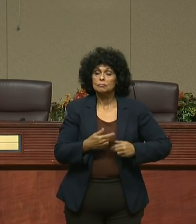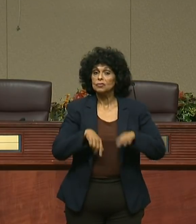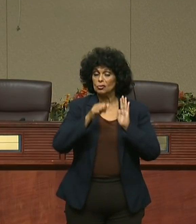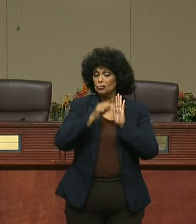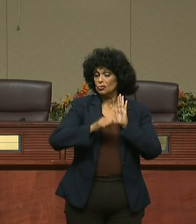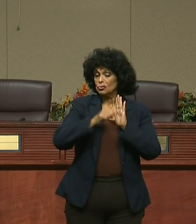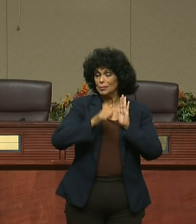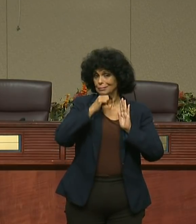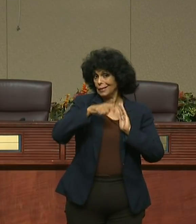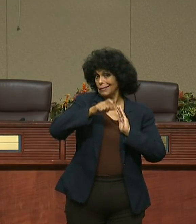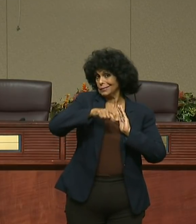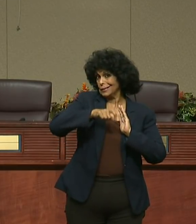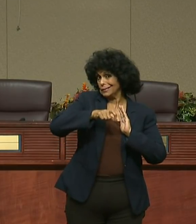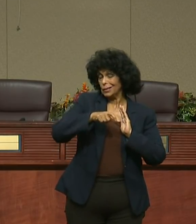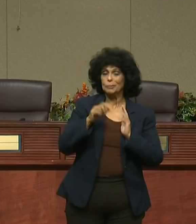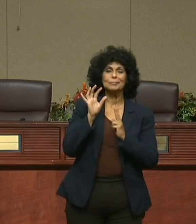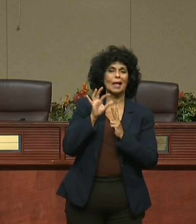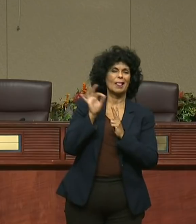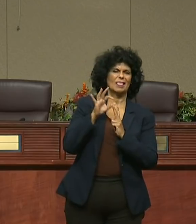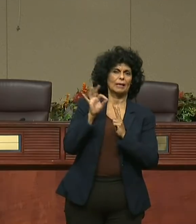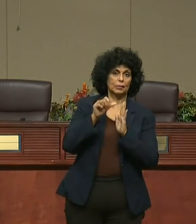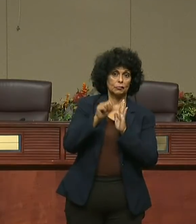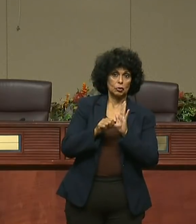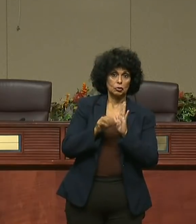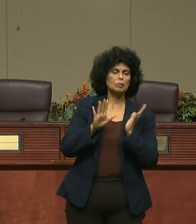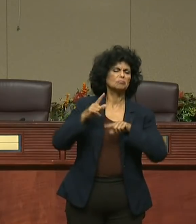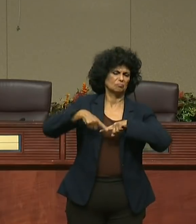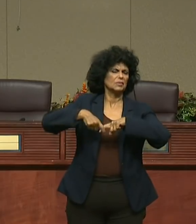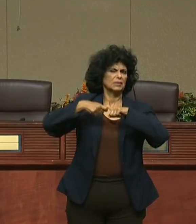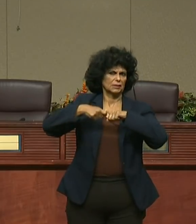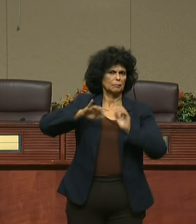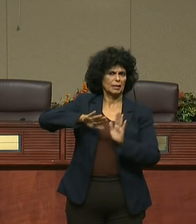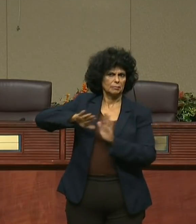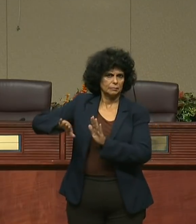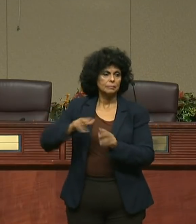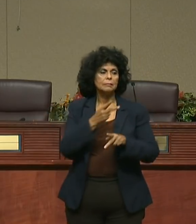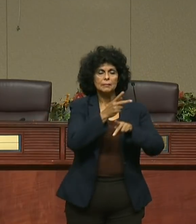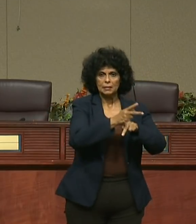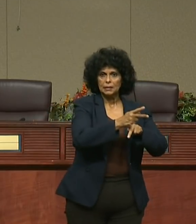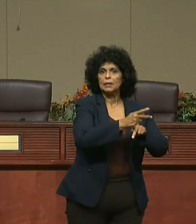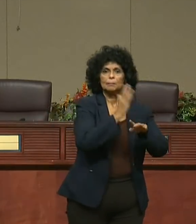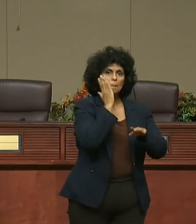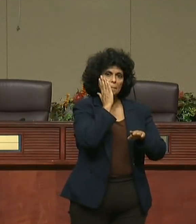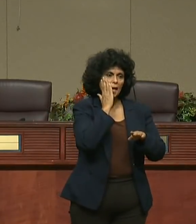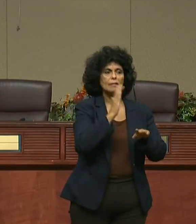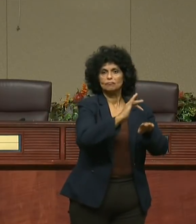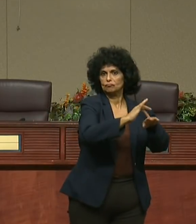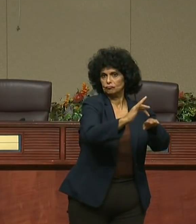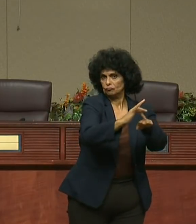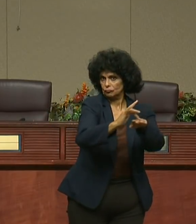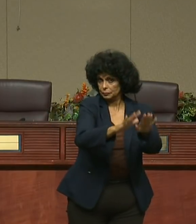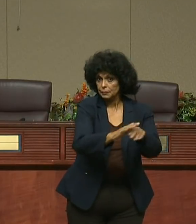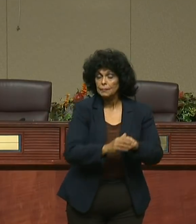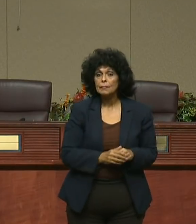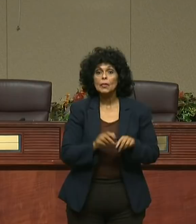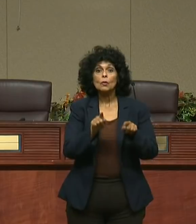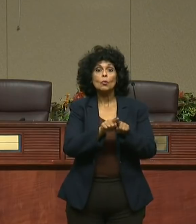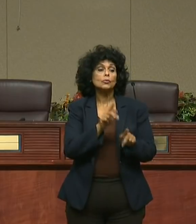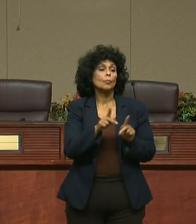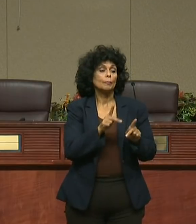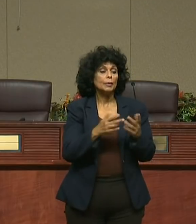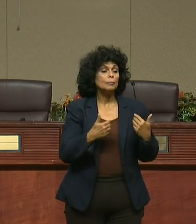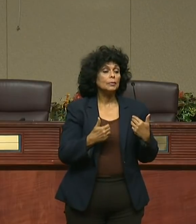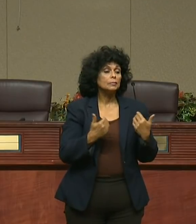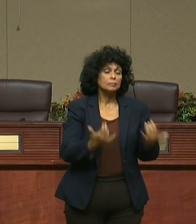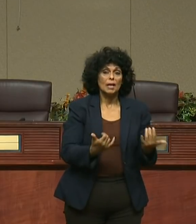that will add beds immediately. The other step is to discharged individuals that have recovered, but they are